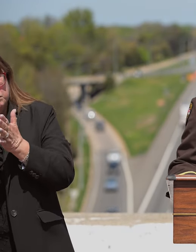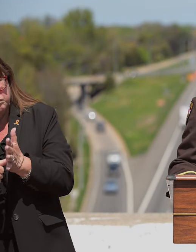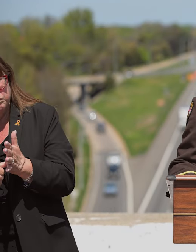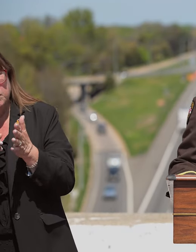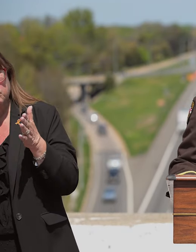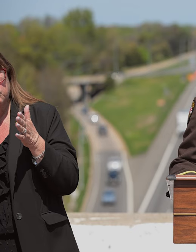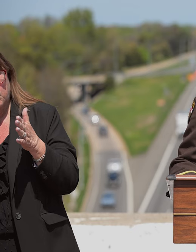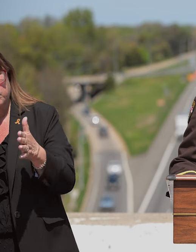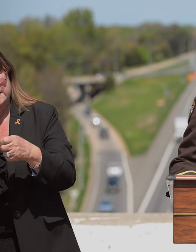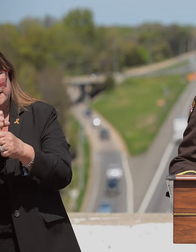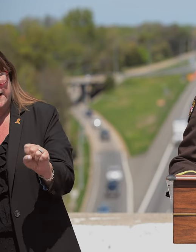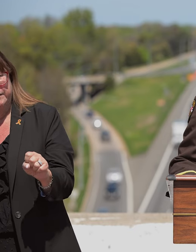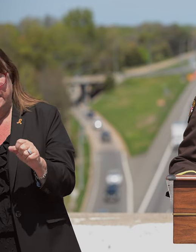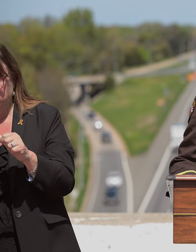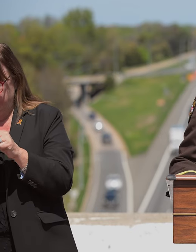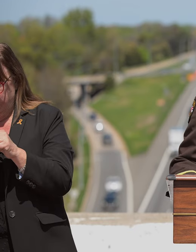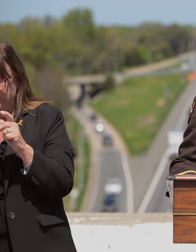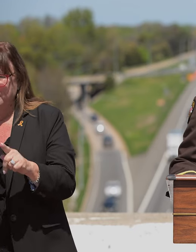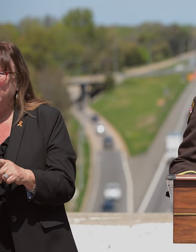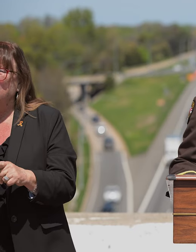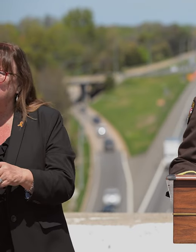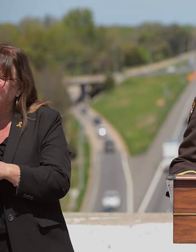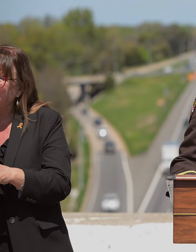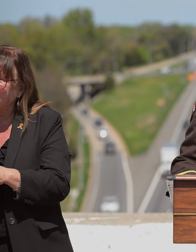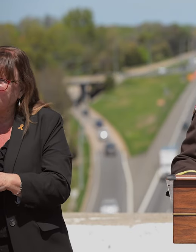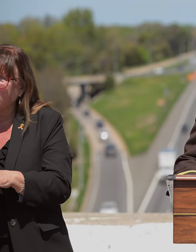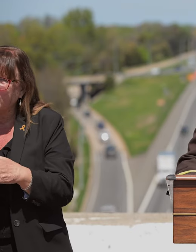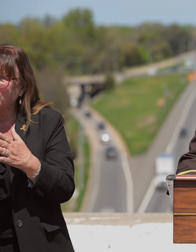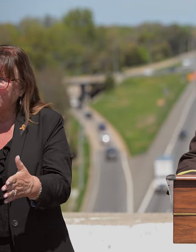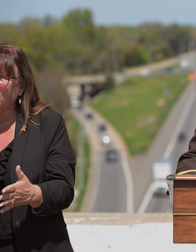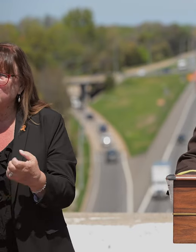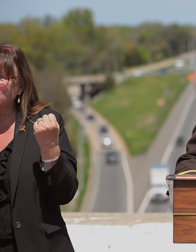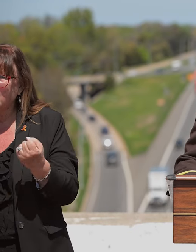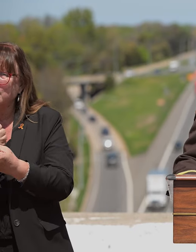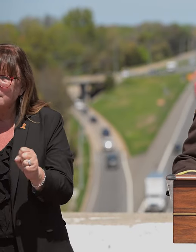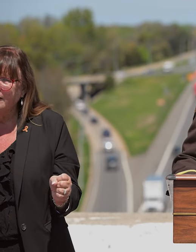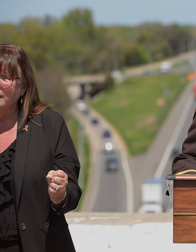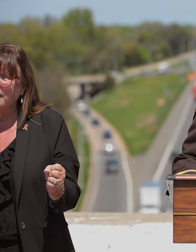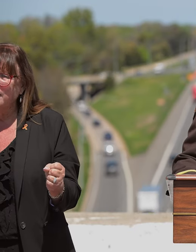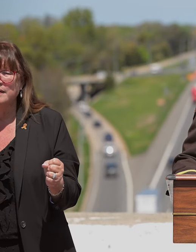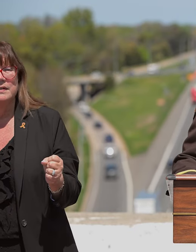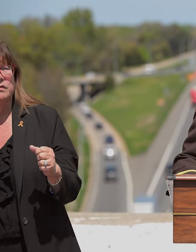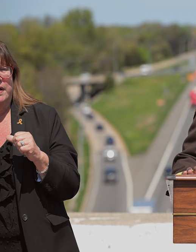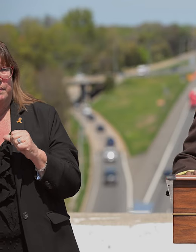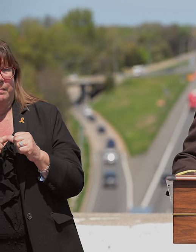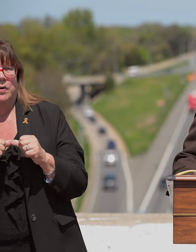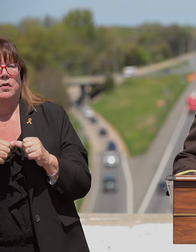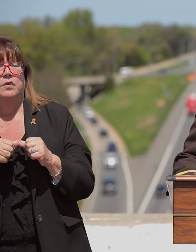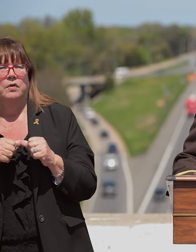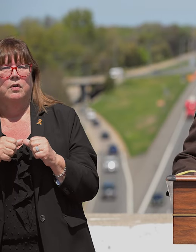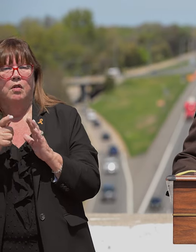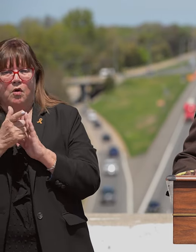safety, to remind motorists to exercise caution, drive safely, remember motor vehicle